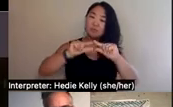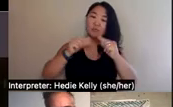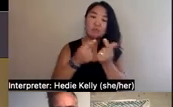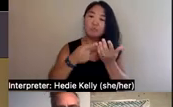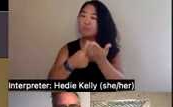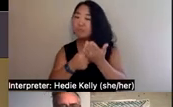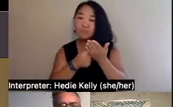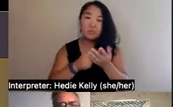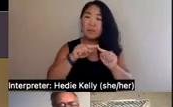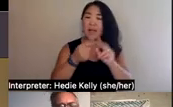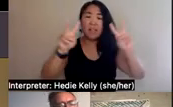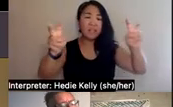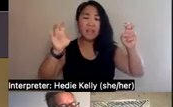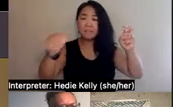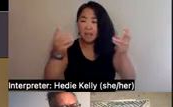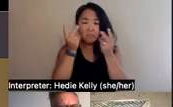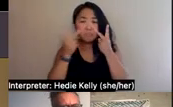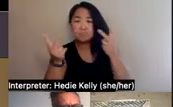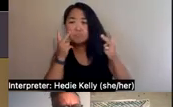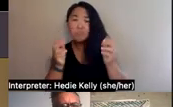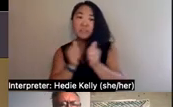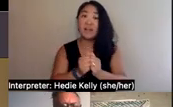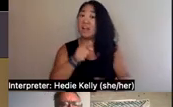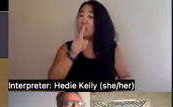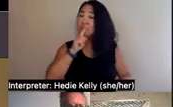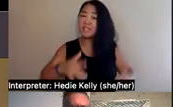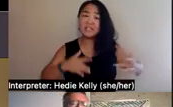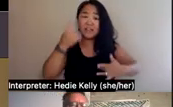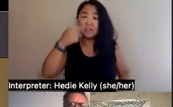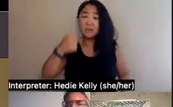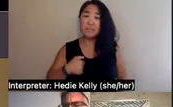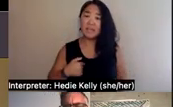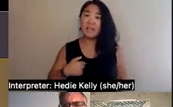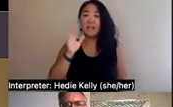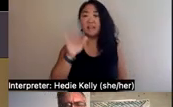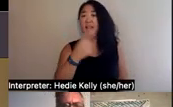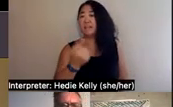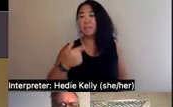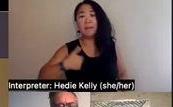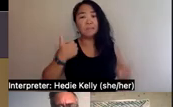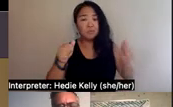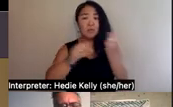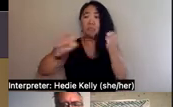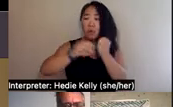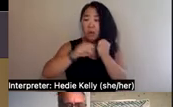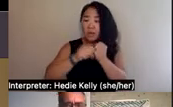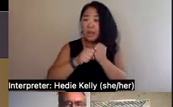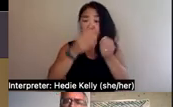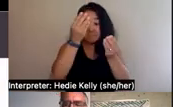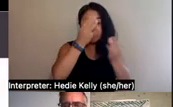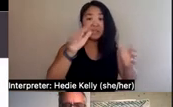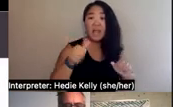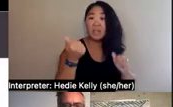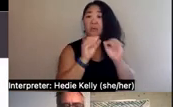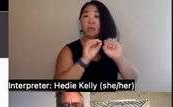unfolded. This was super exciting for me and is a thing that I'm trying to market and pitch and offer to other organizations and other groups that